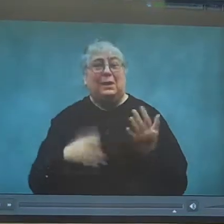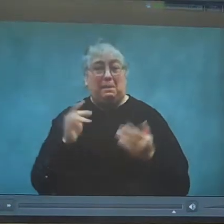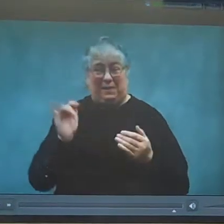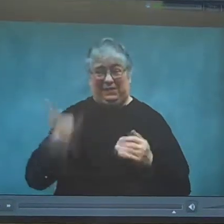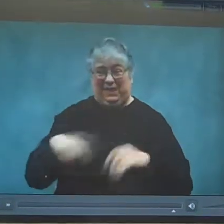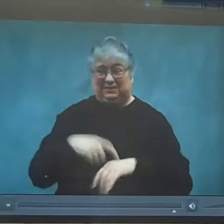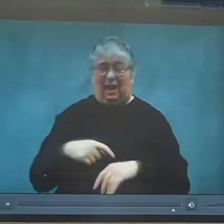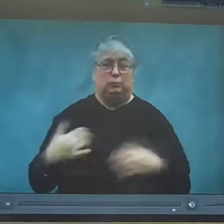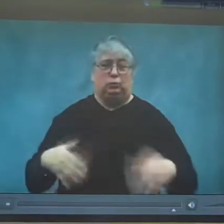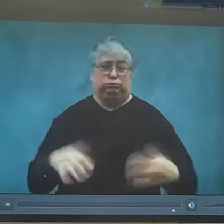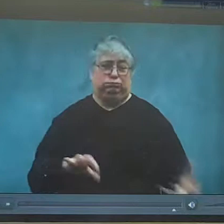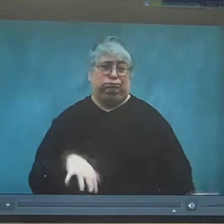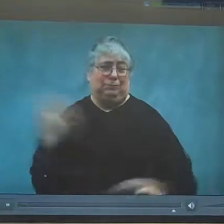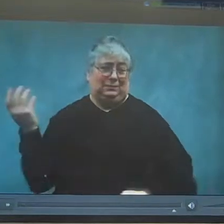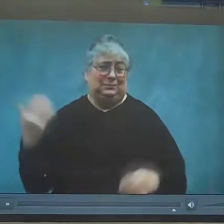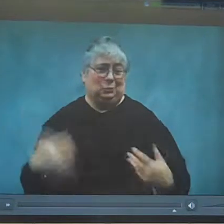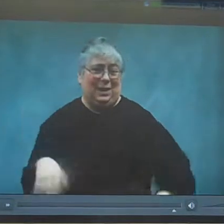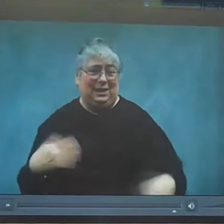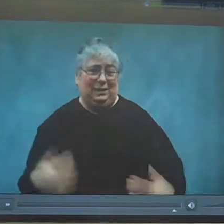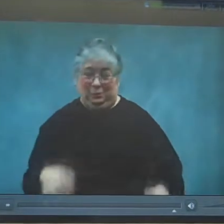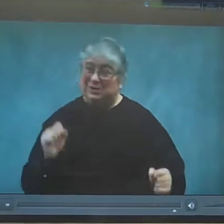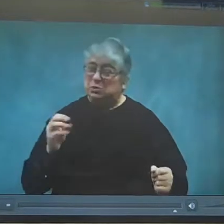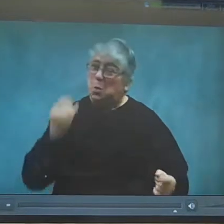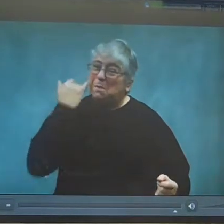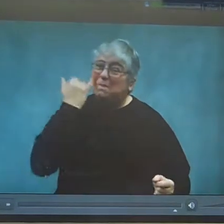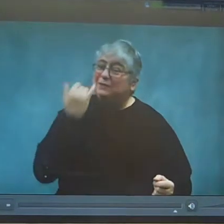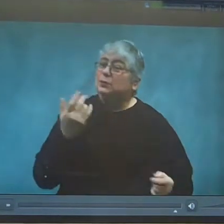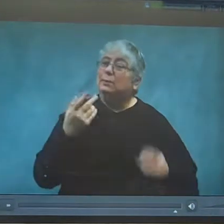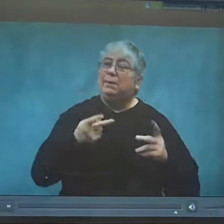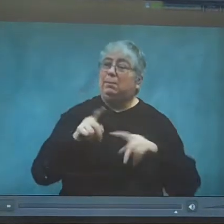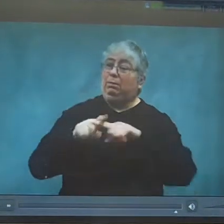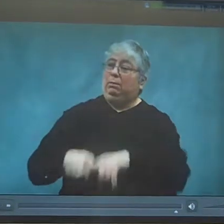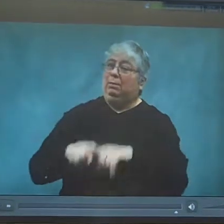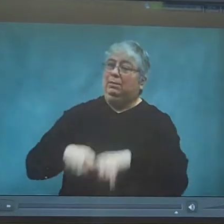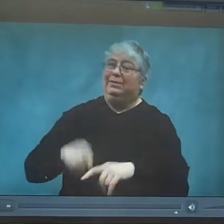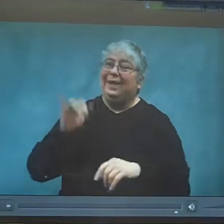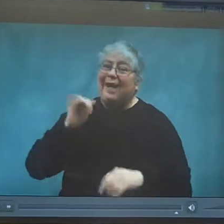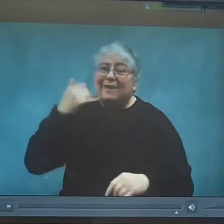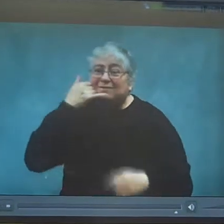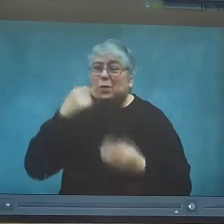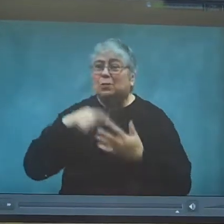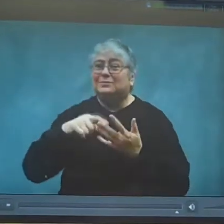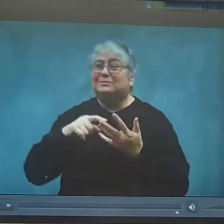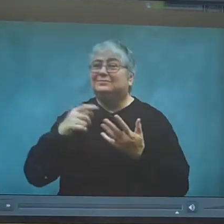Most of the apps are really good, and they're very trustworthy, but then other ones are just a mess.